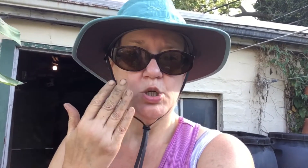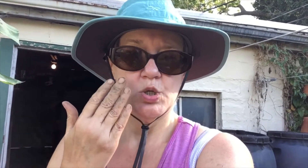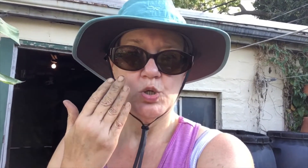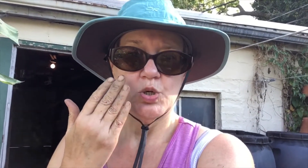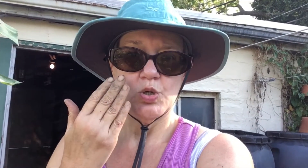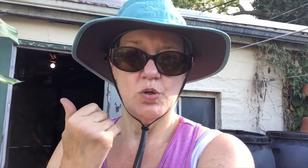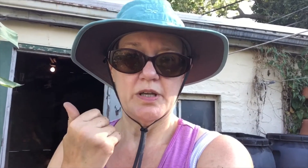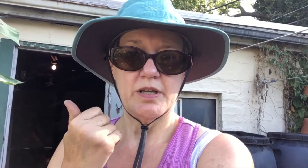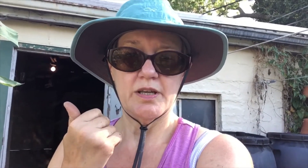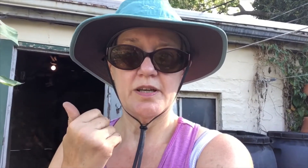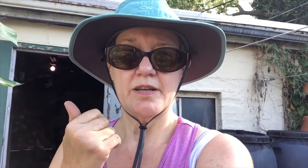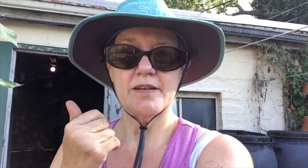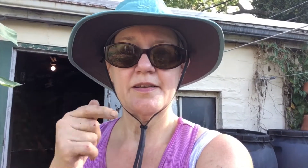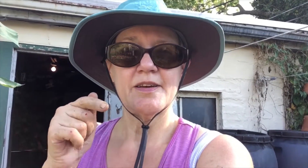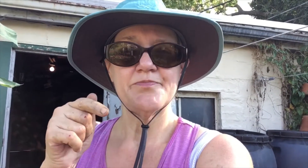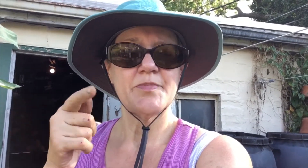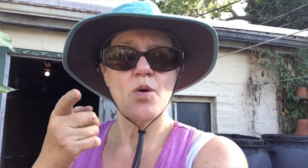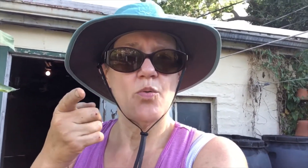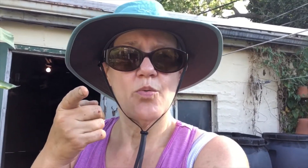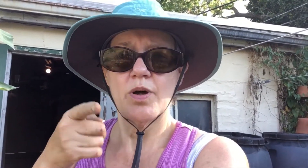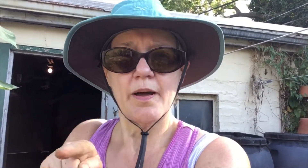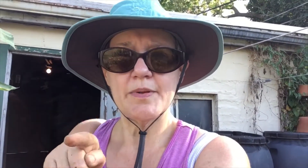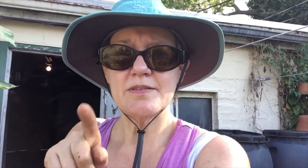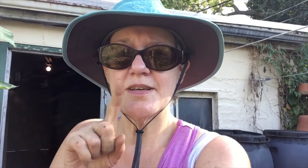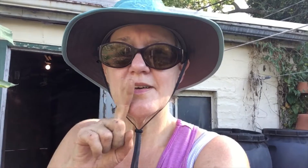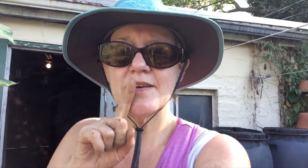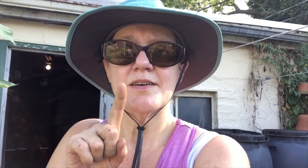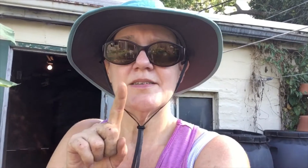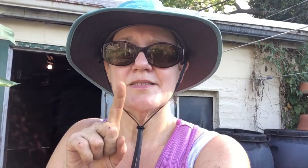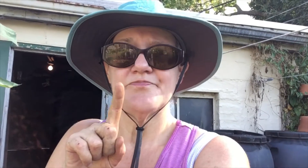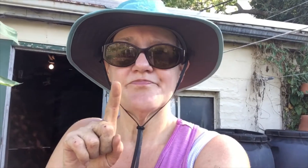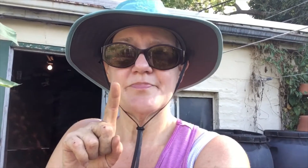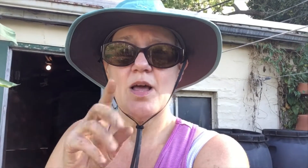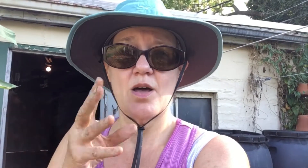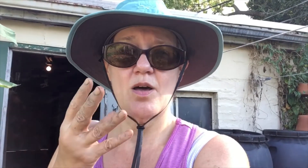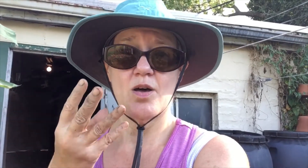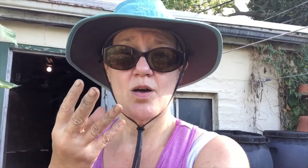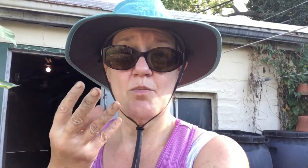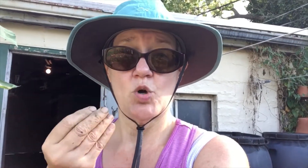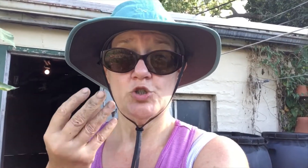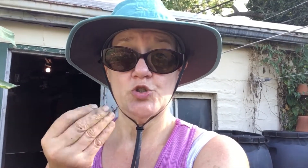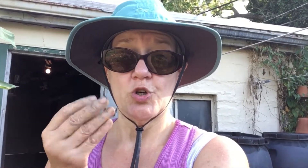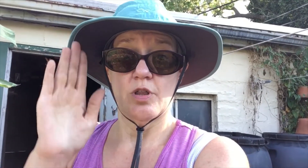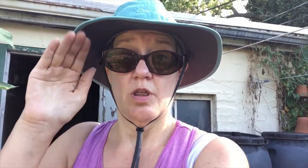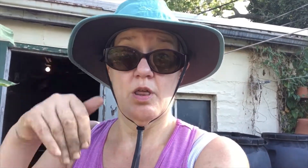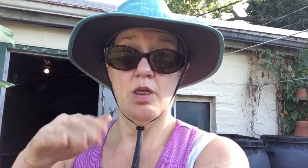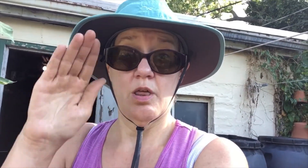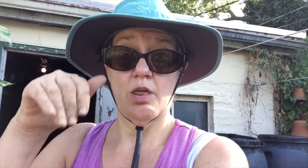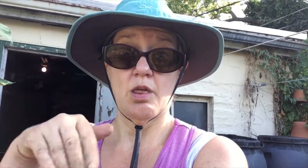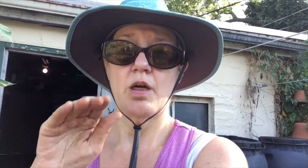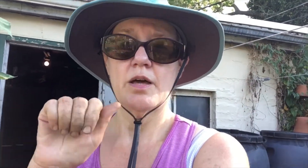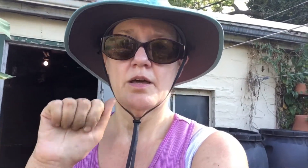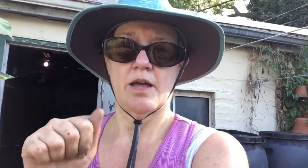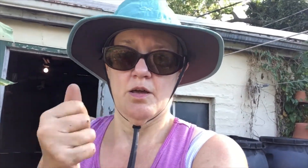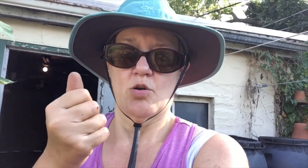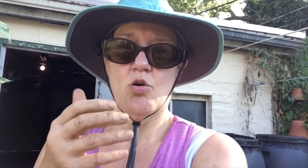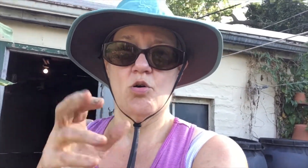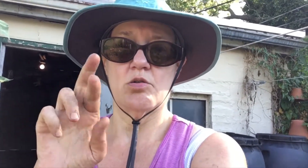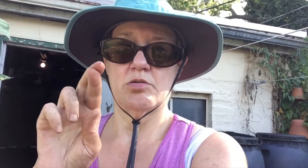and become sweet peppers. But the problem is when the moisture isn't